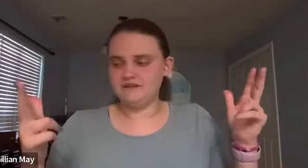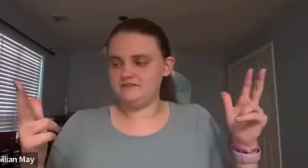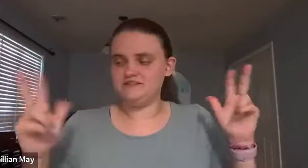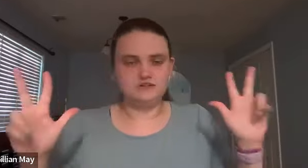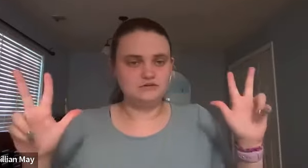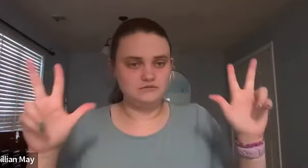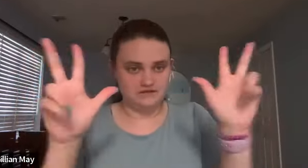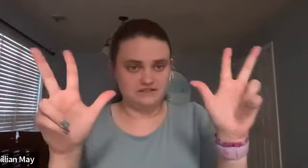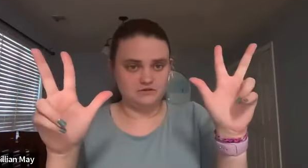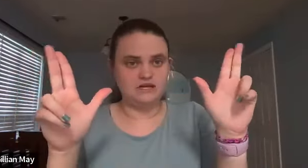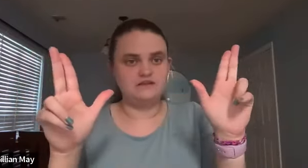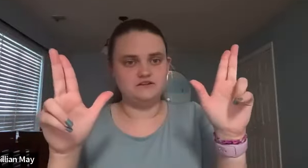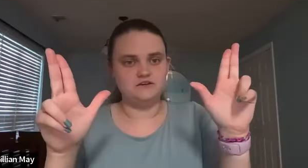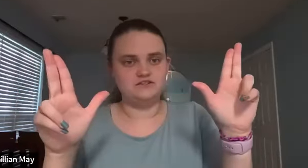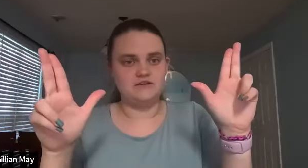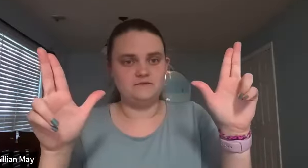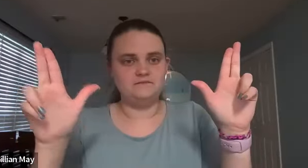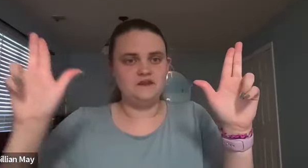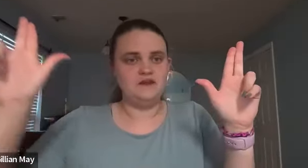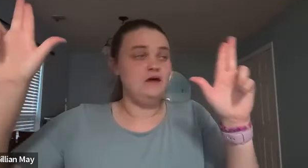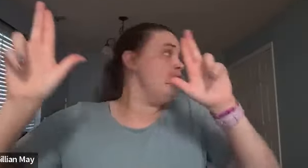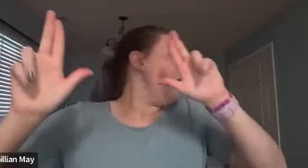like the two fingers together.